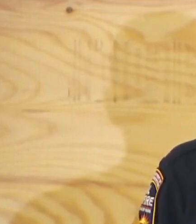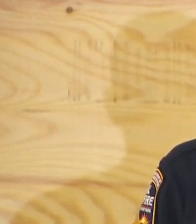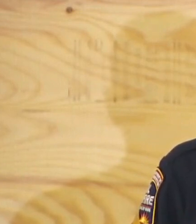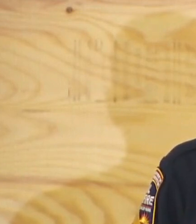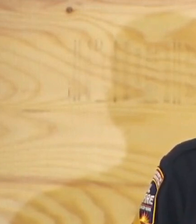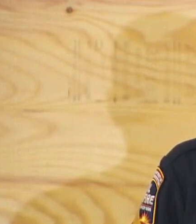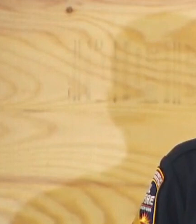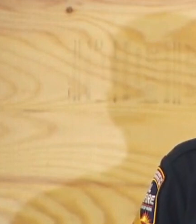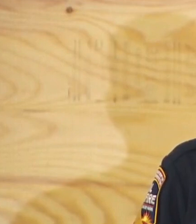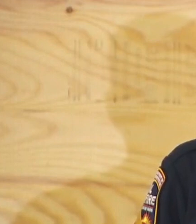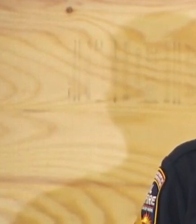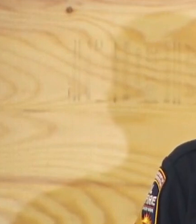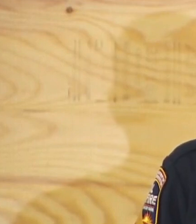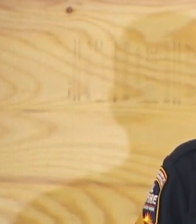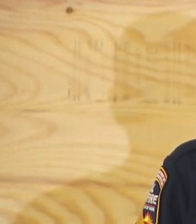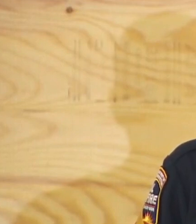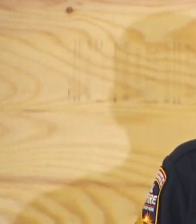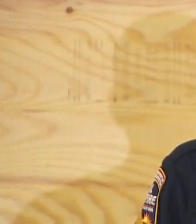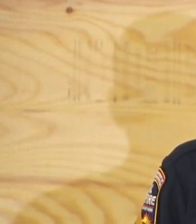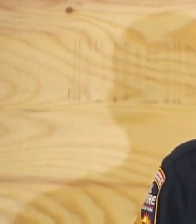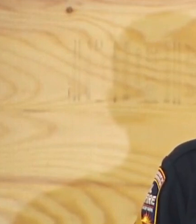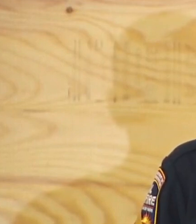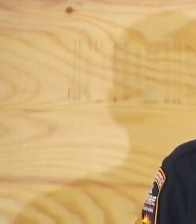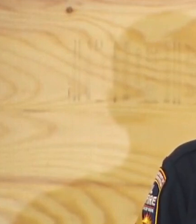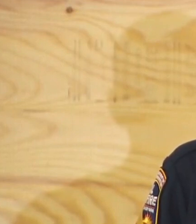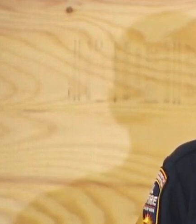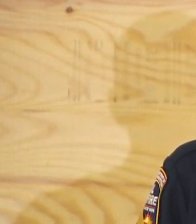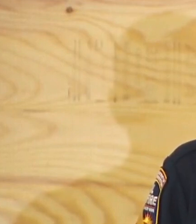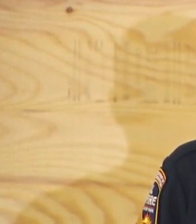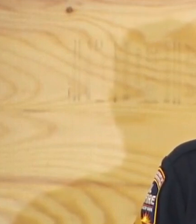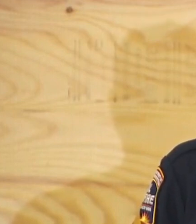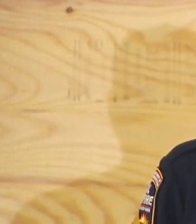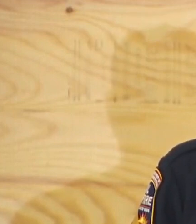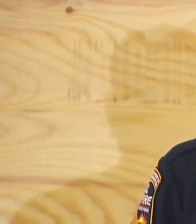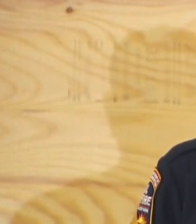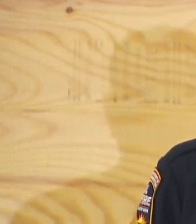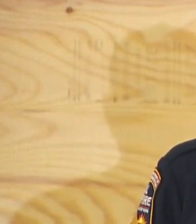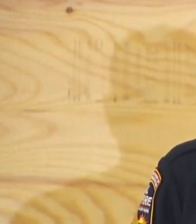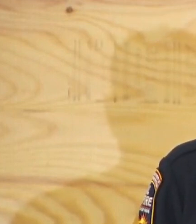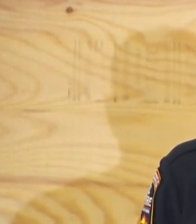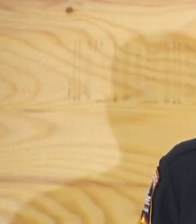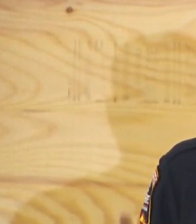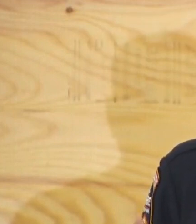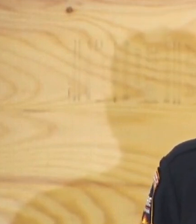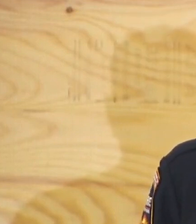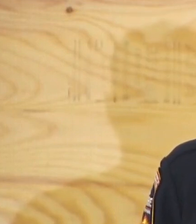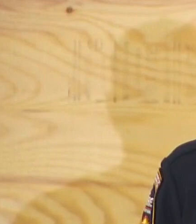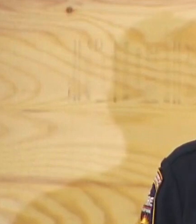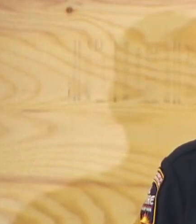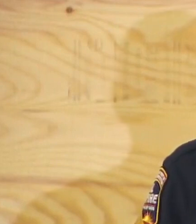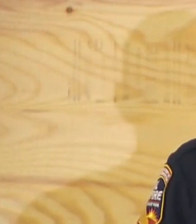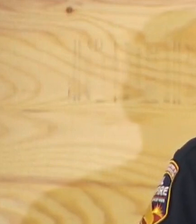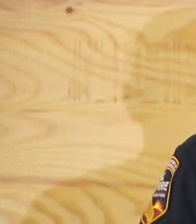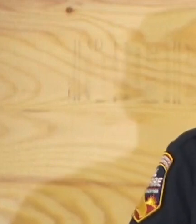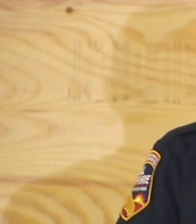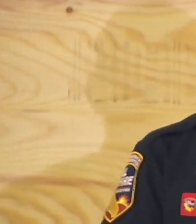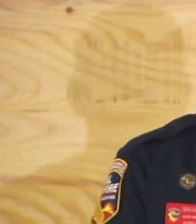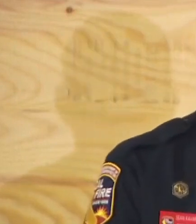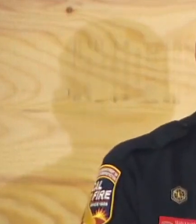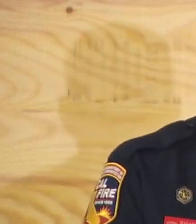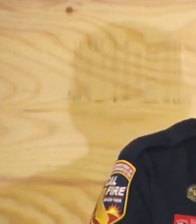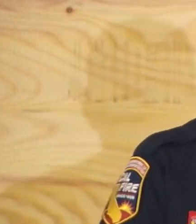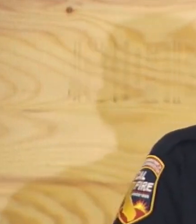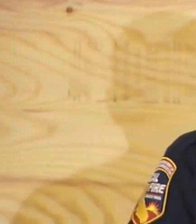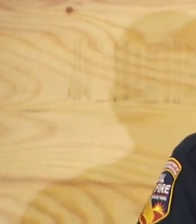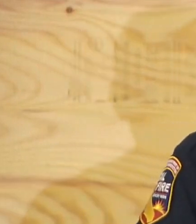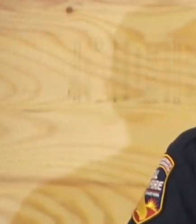a little bit more humidity recoveries, and allowed for some good work to be done on all the incidents. Keep